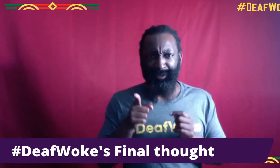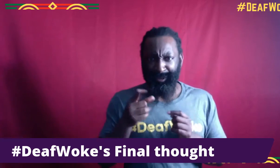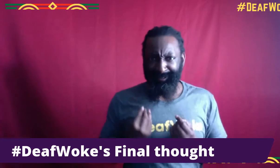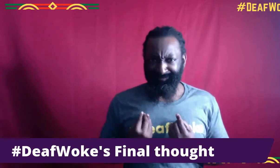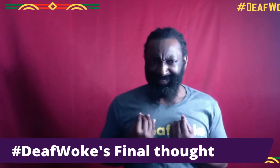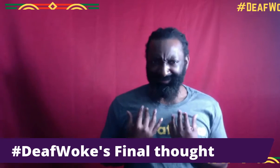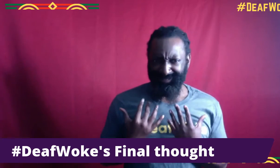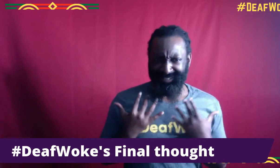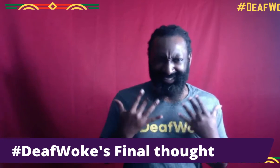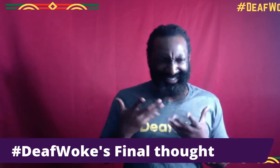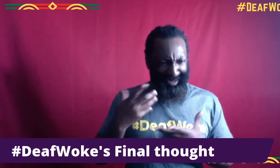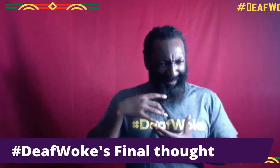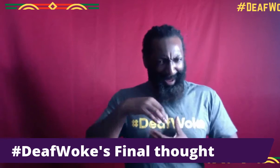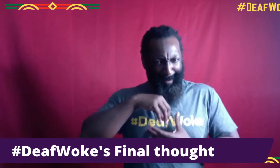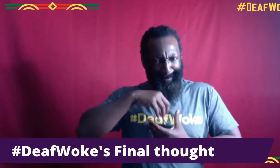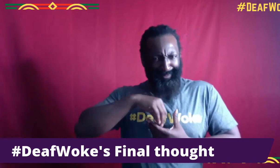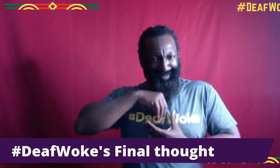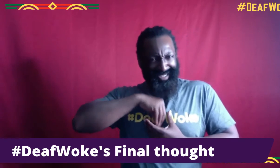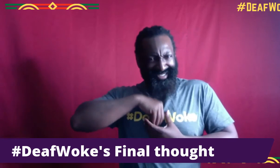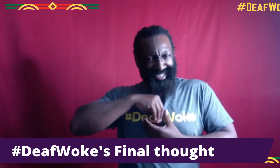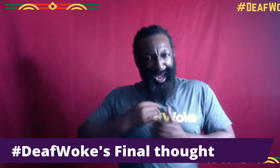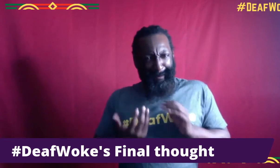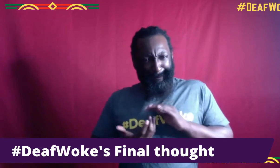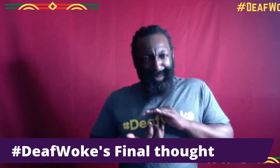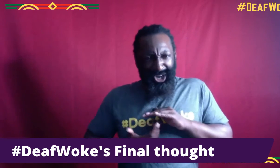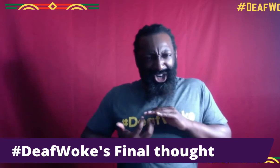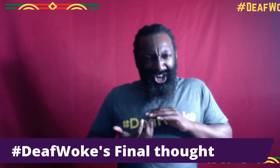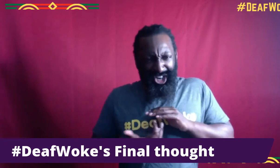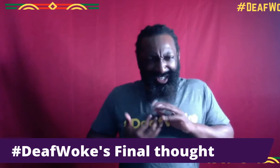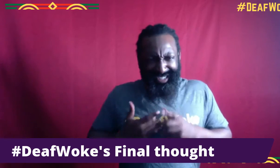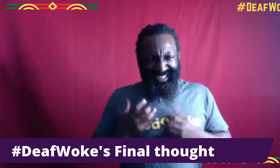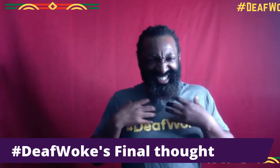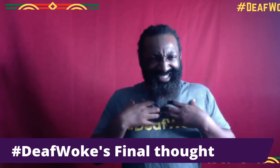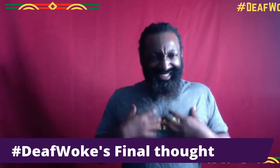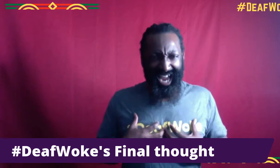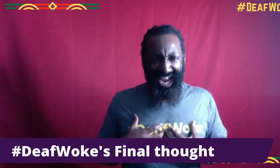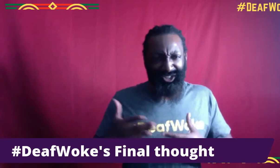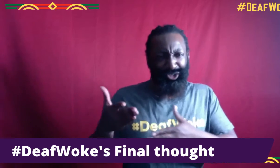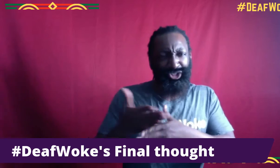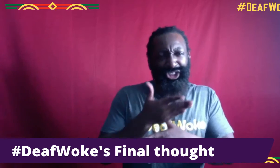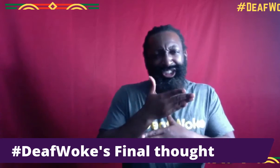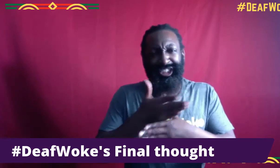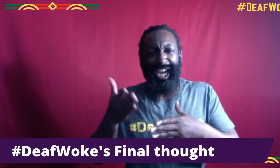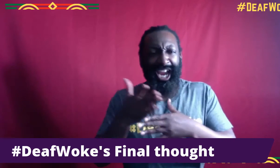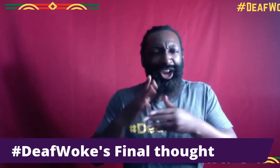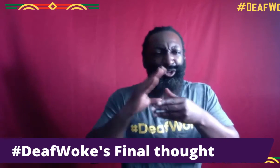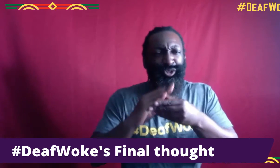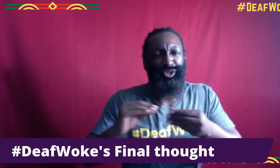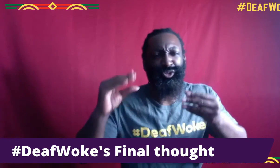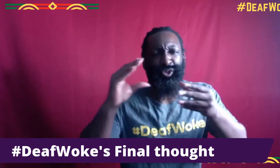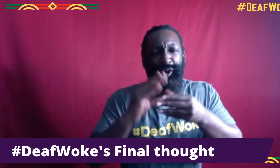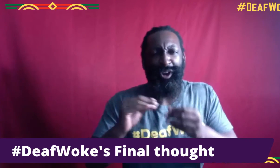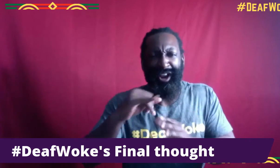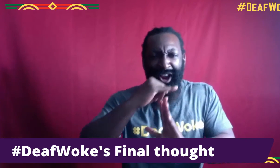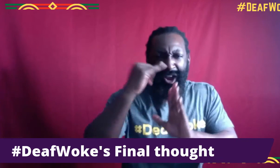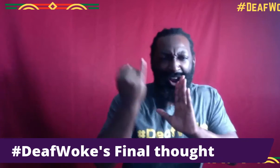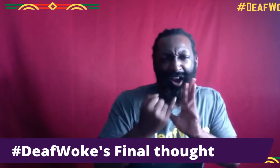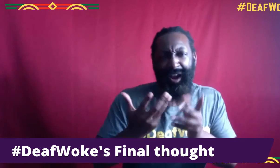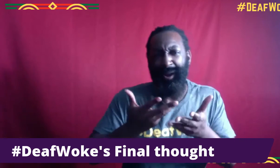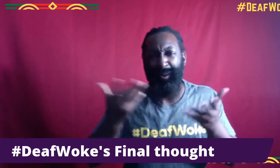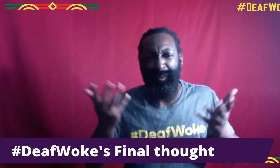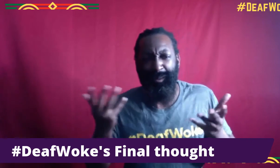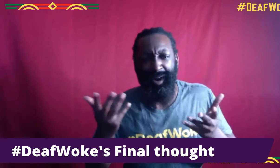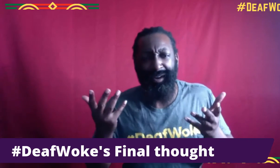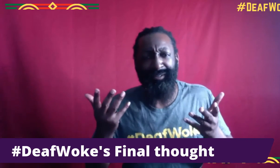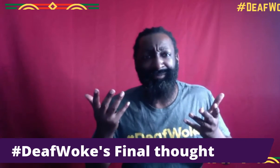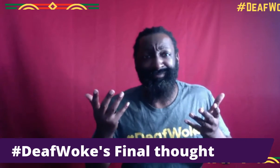is different from your culture, something that's different from how you've been brought up. That there's a burn inside of you, something that wants